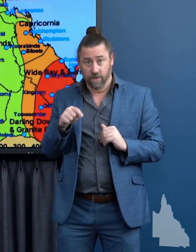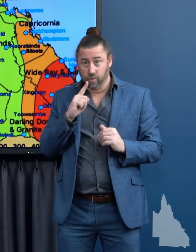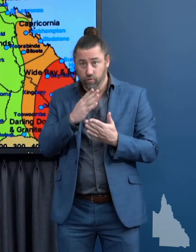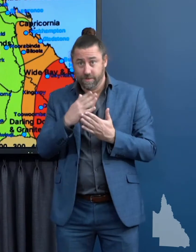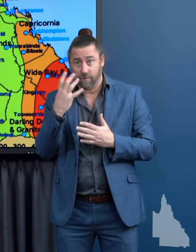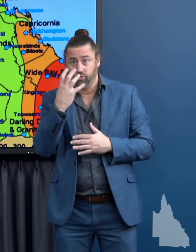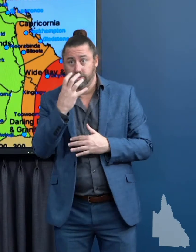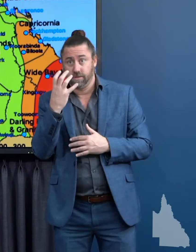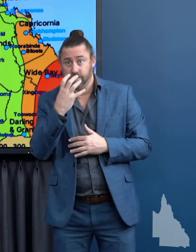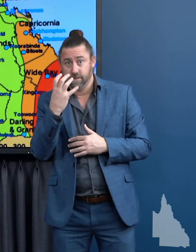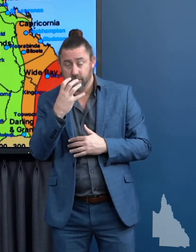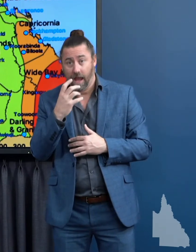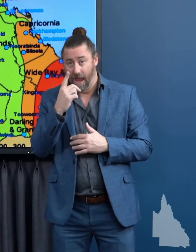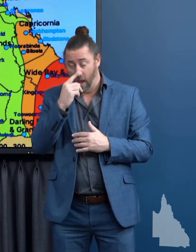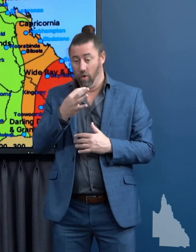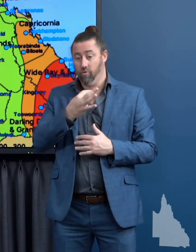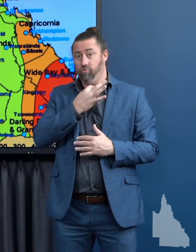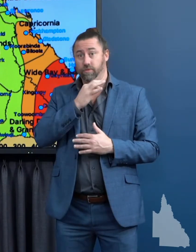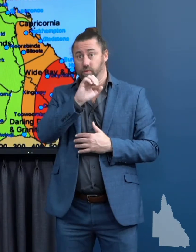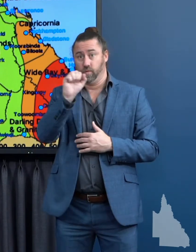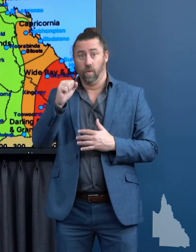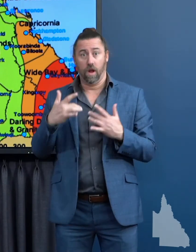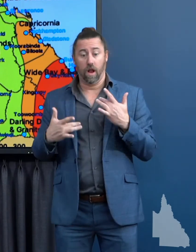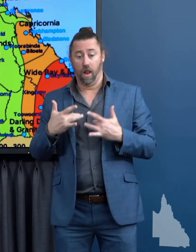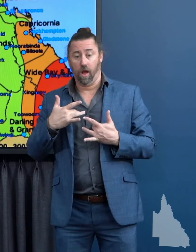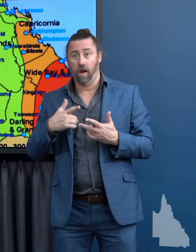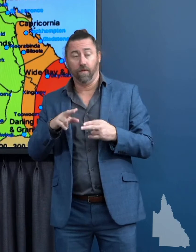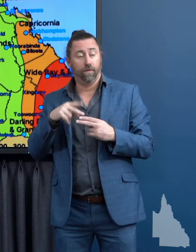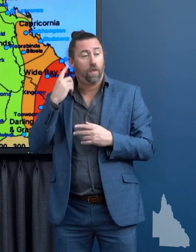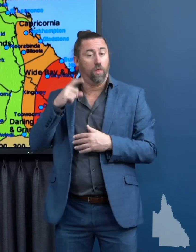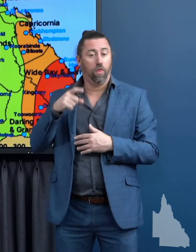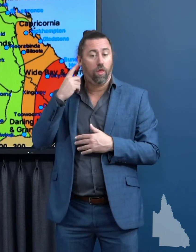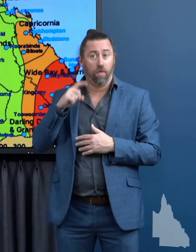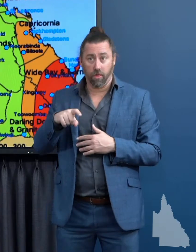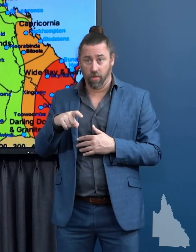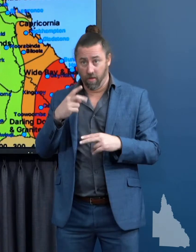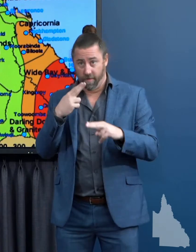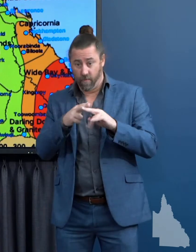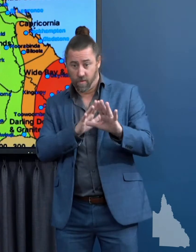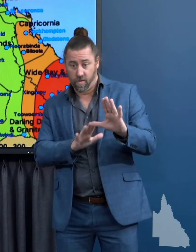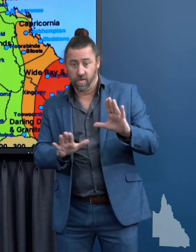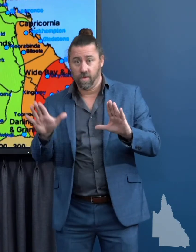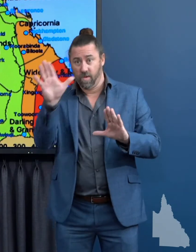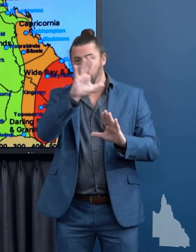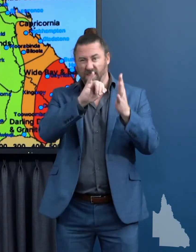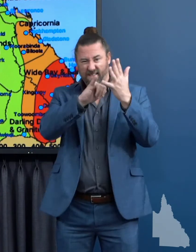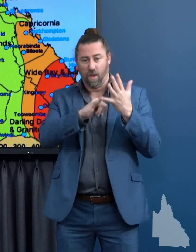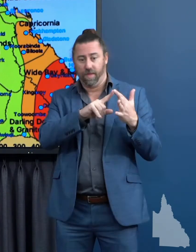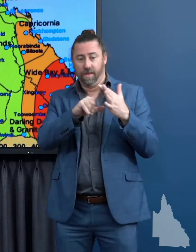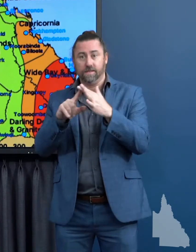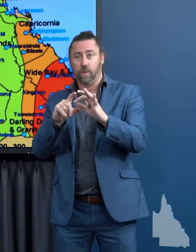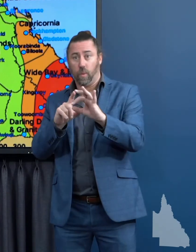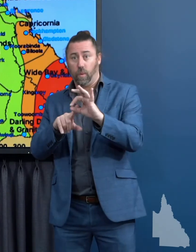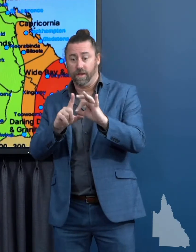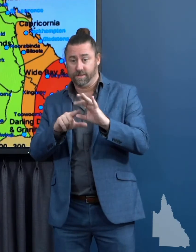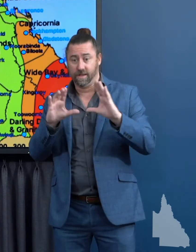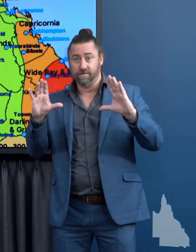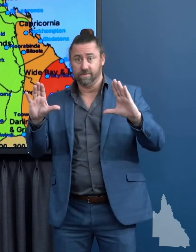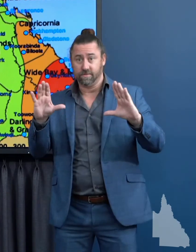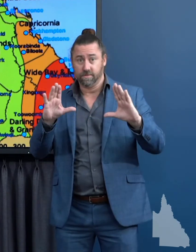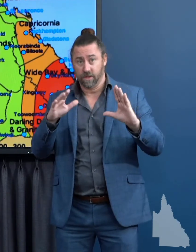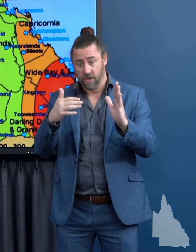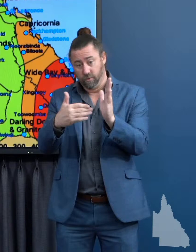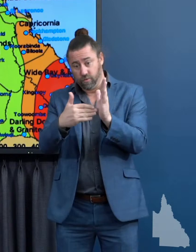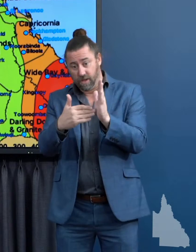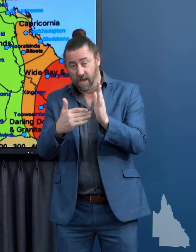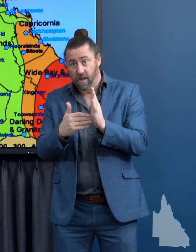and potentially life-threatening situation for southeast Queensland. And it's continuing today and potentially,